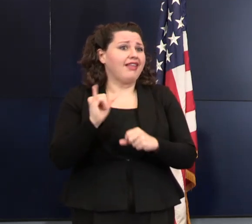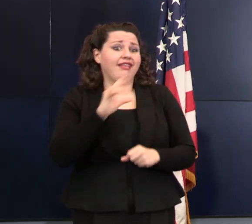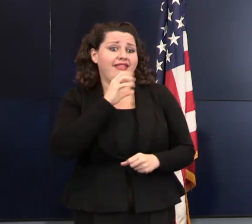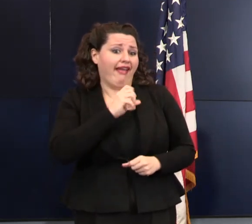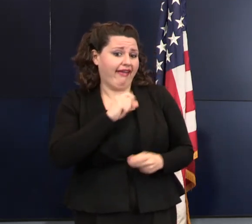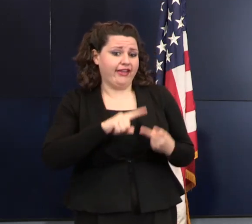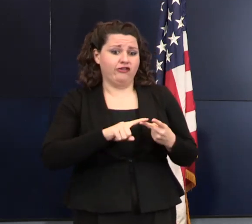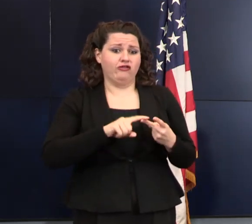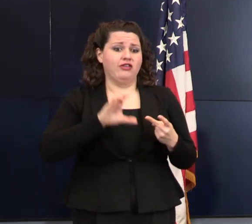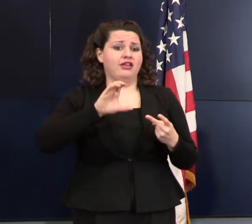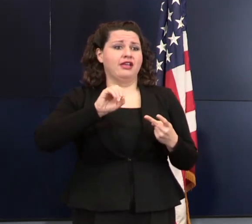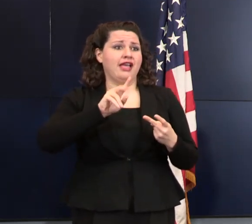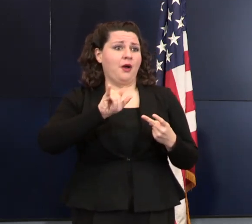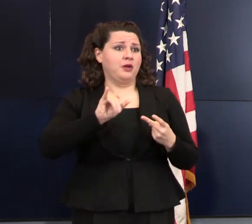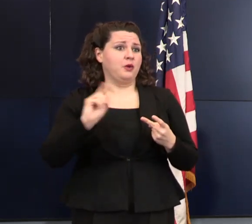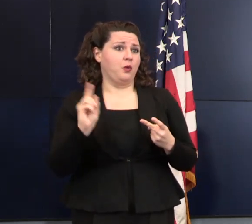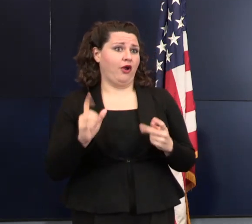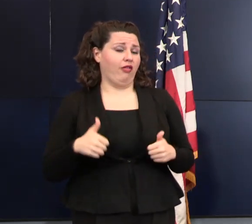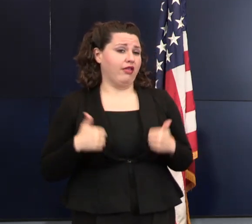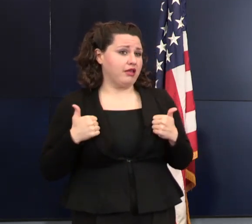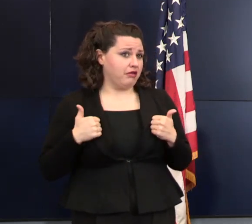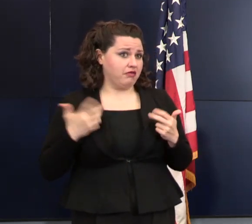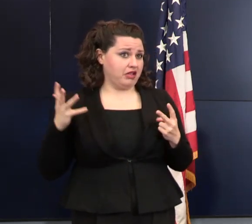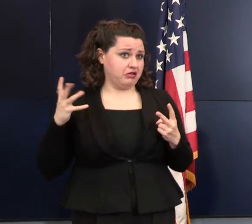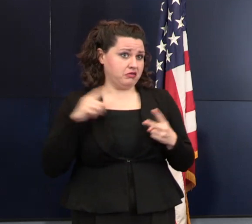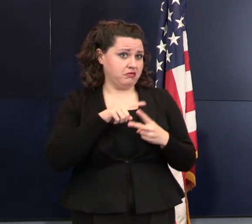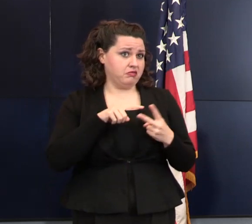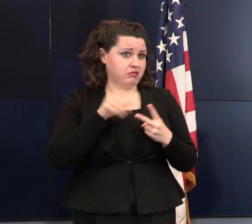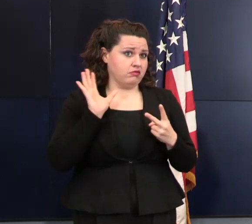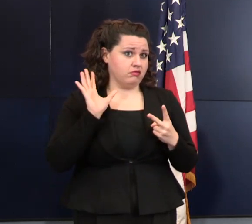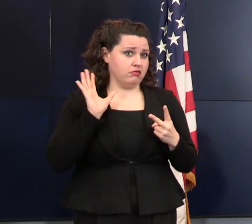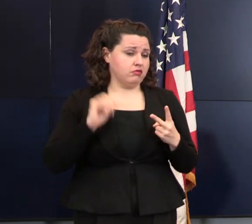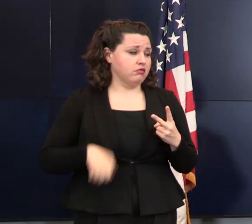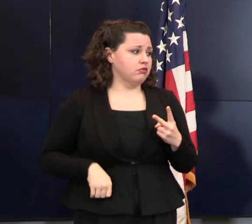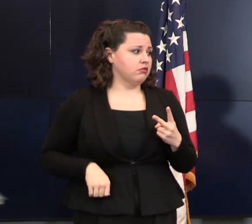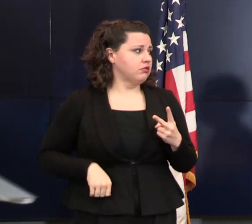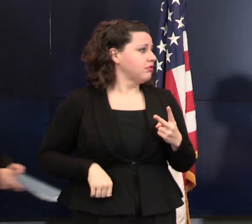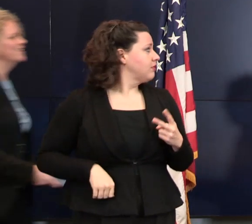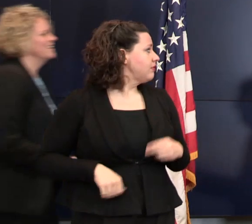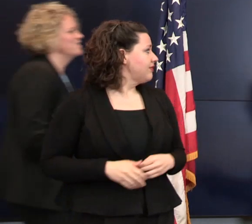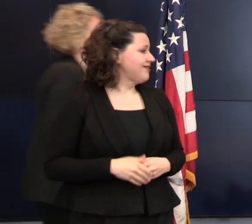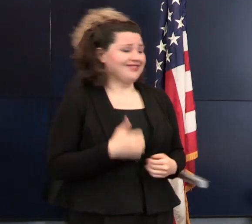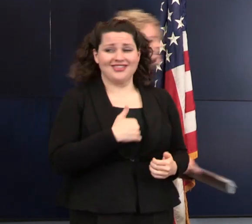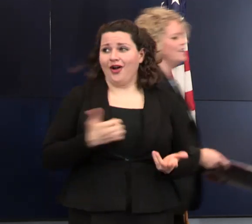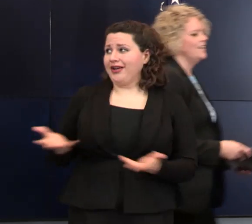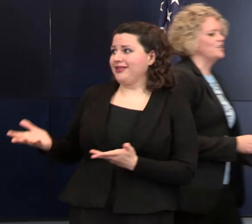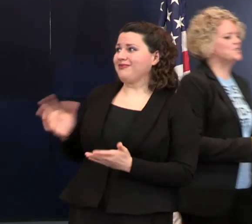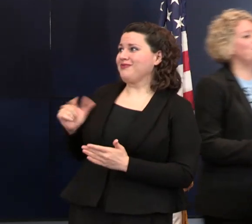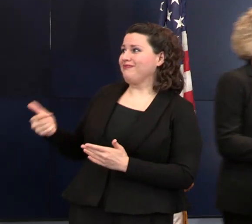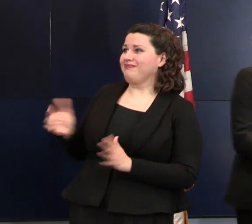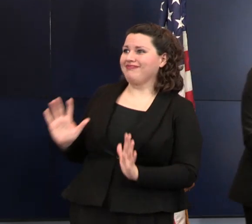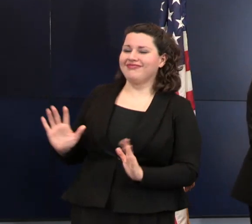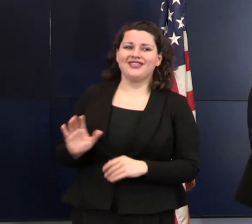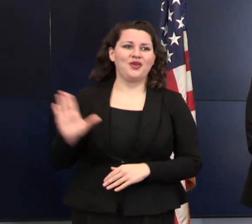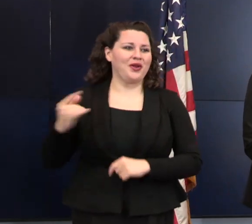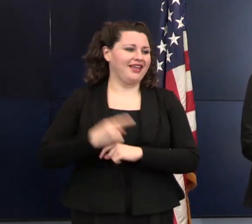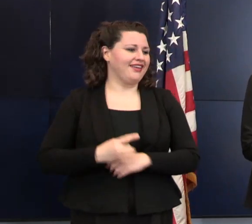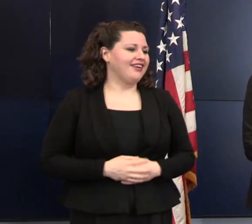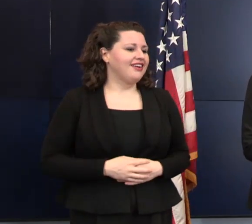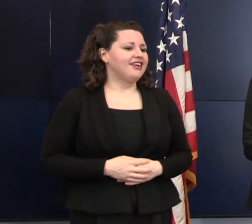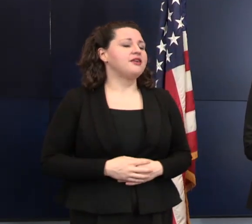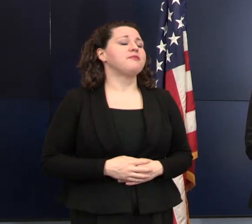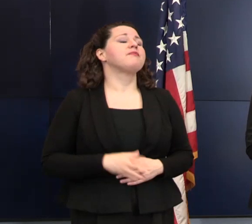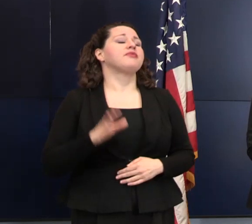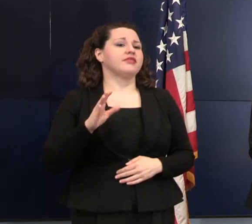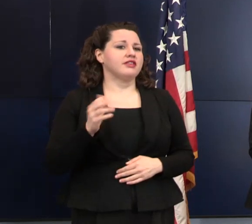ages and the counties of residence for data? Oh, Sorry, this is your day. No, it's okay.